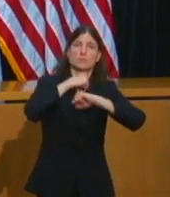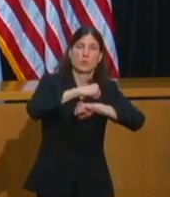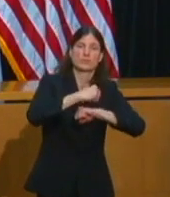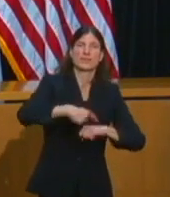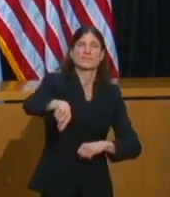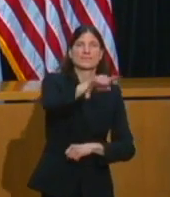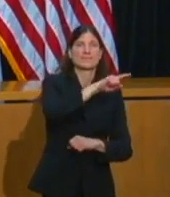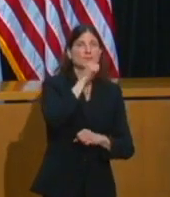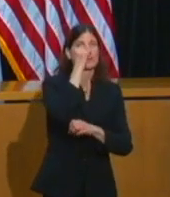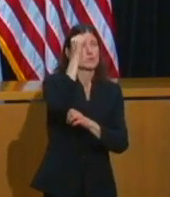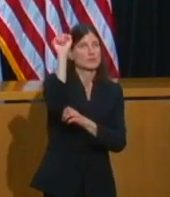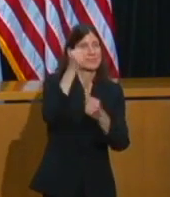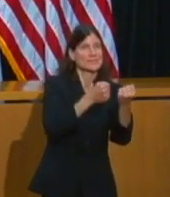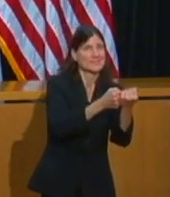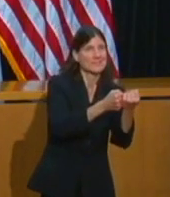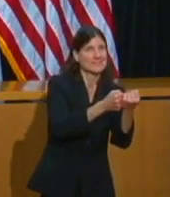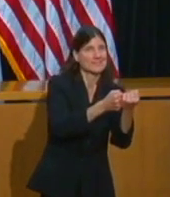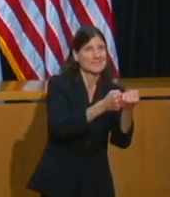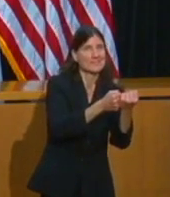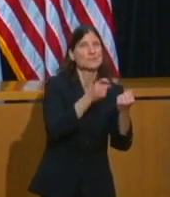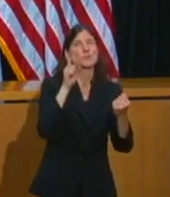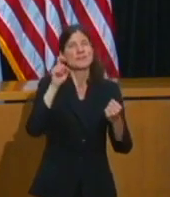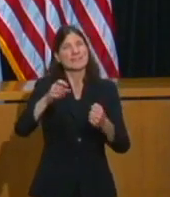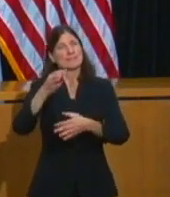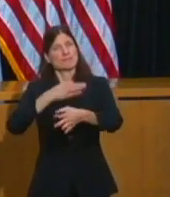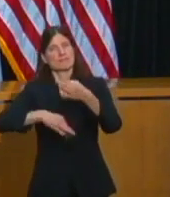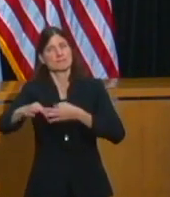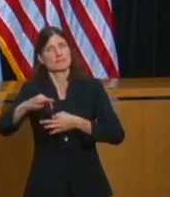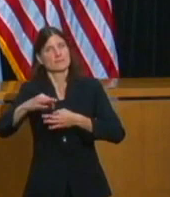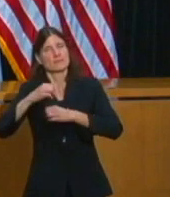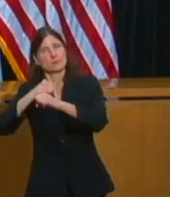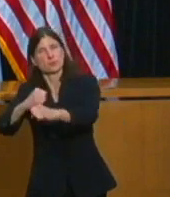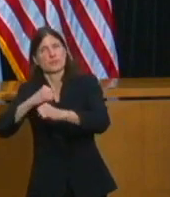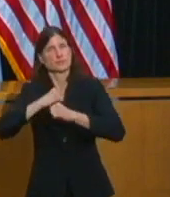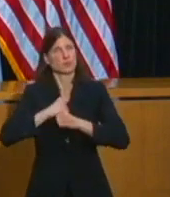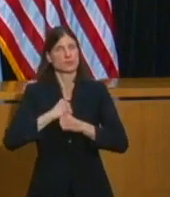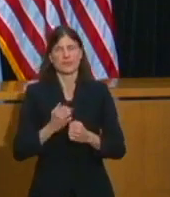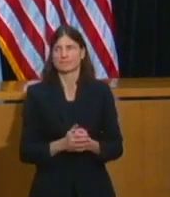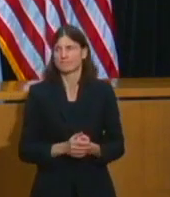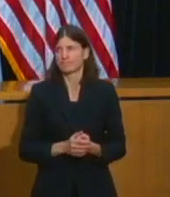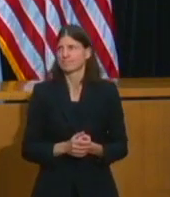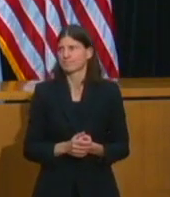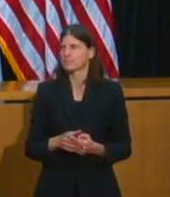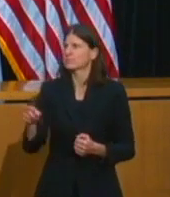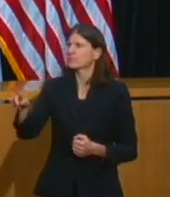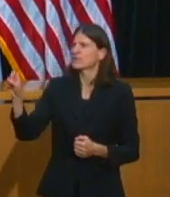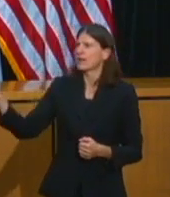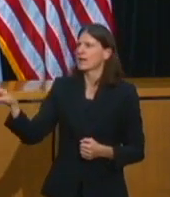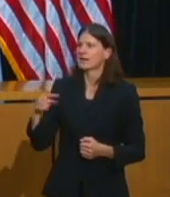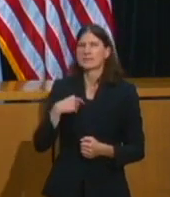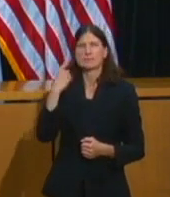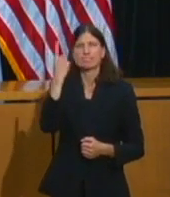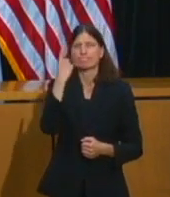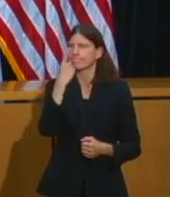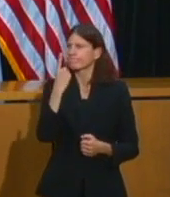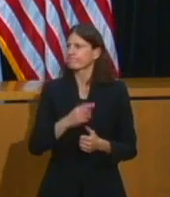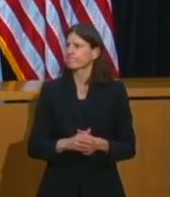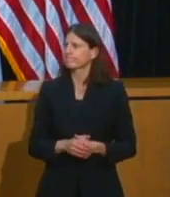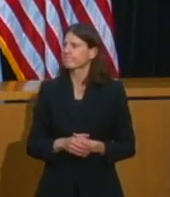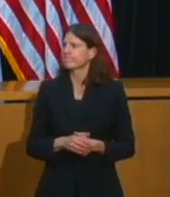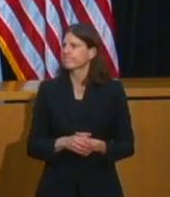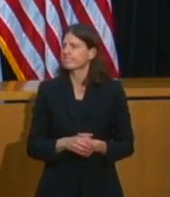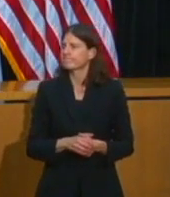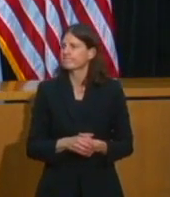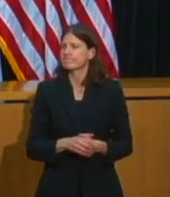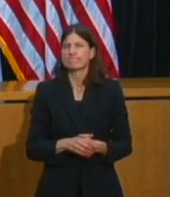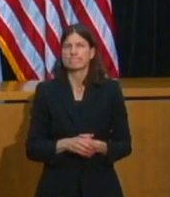maybe, I don't know, could the acceleration of the phase, could that happen later on with the fact that things seem to be going smoothly